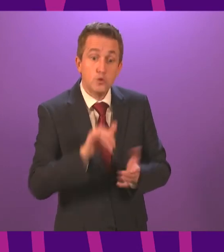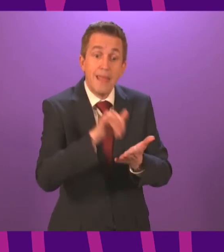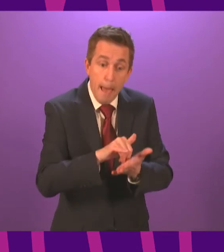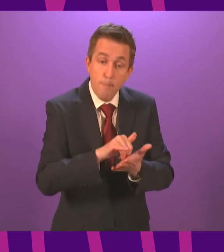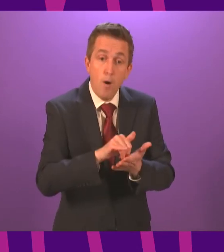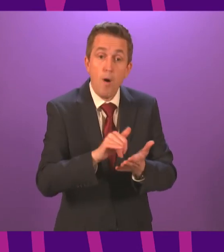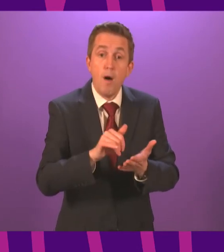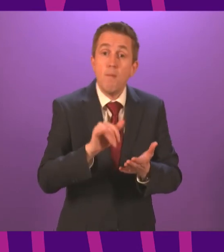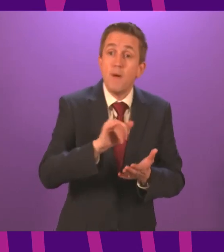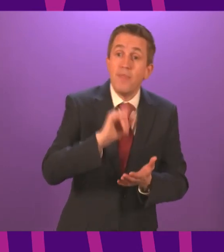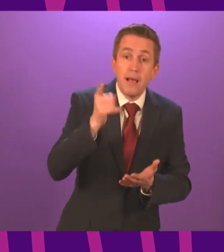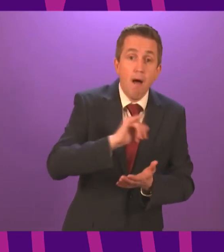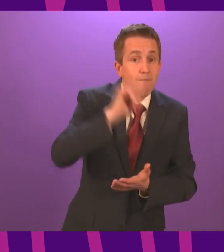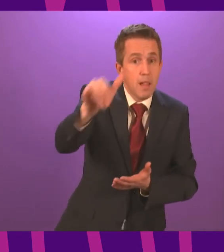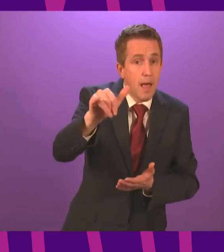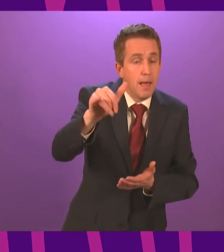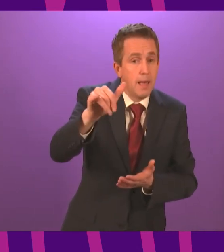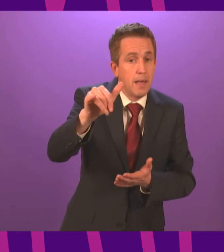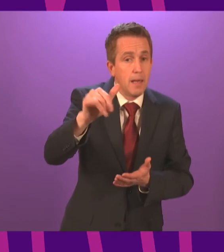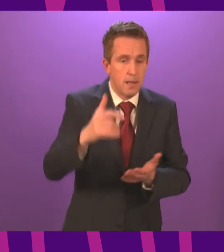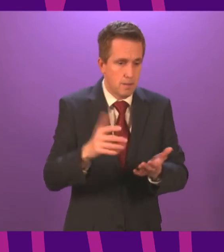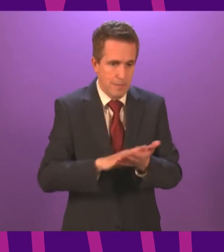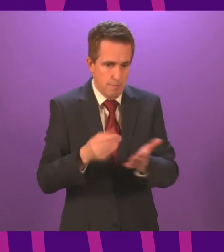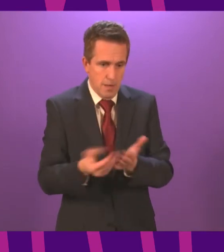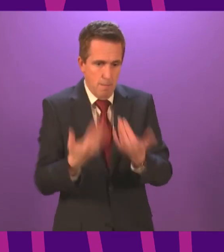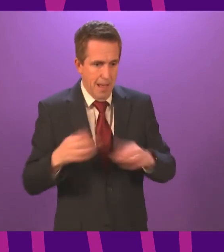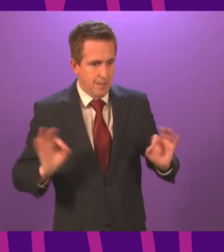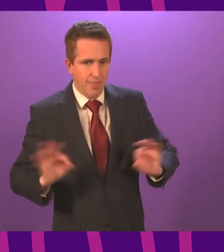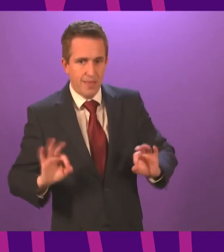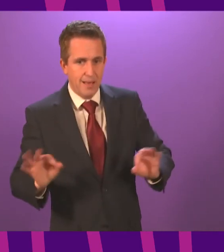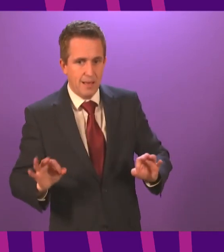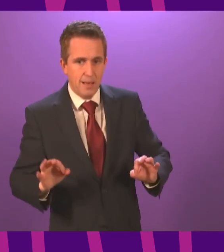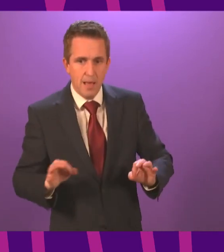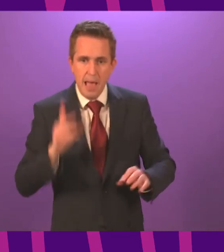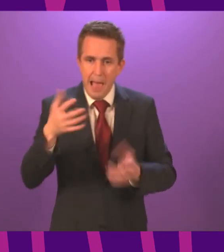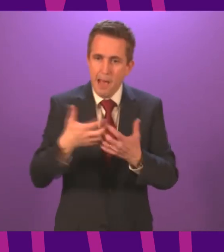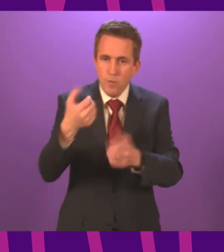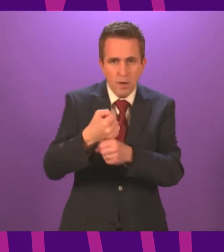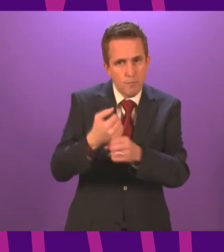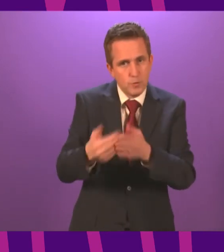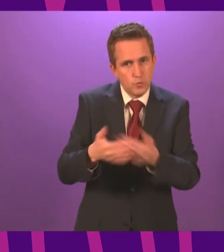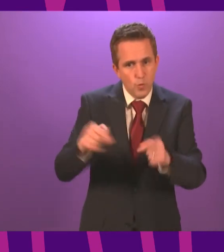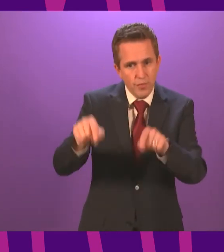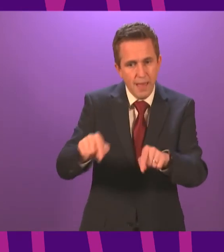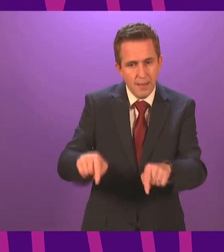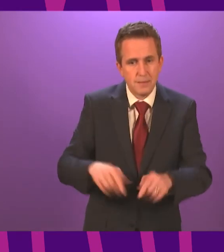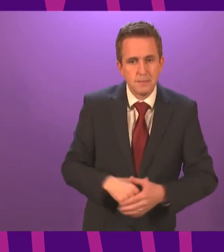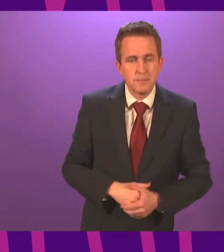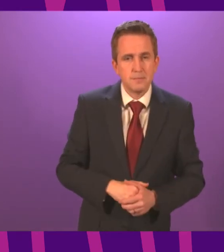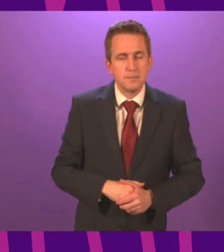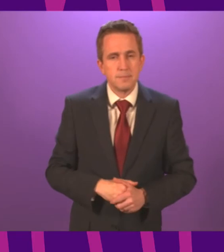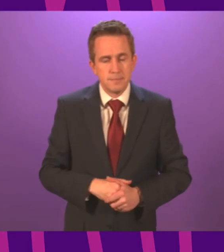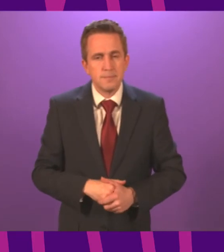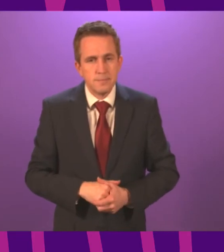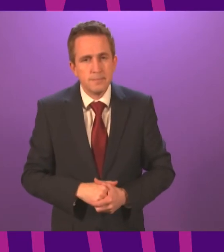cancelled, so they won't get their money back. Is that going to be something that the government's going to look at? How is it going to sort it? So can I seek to try and address